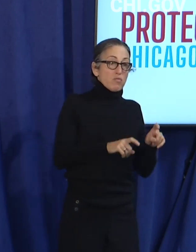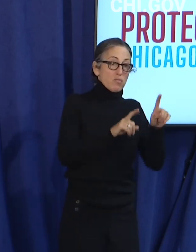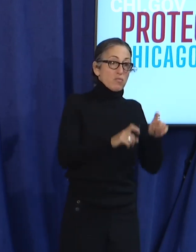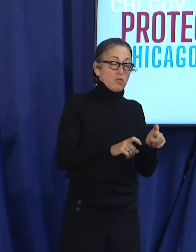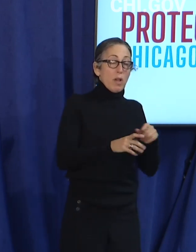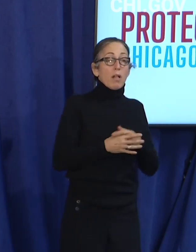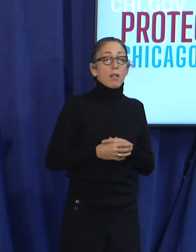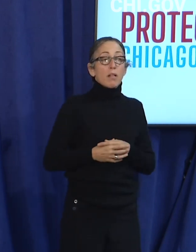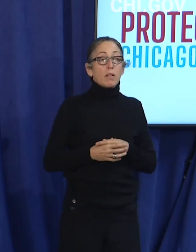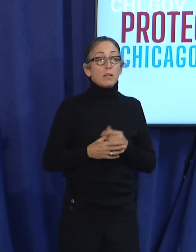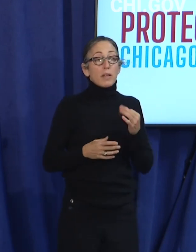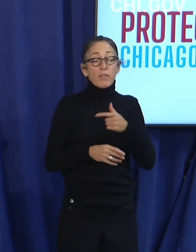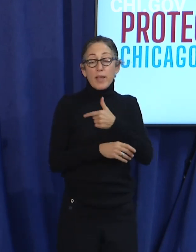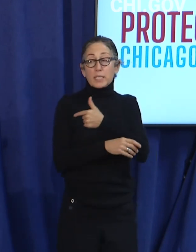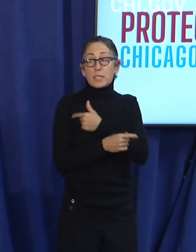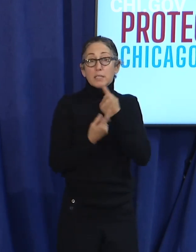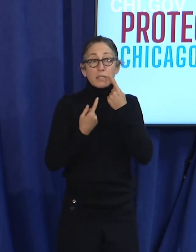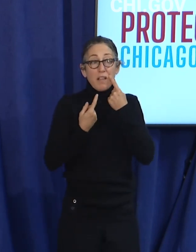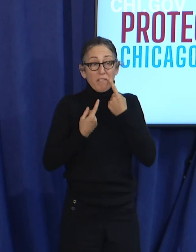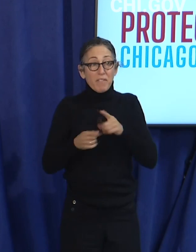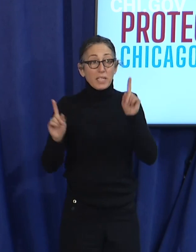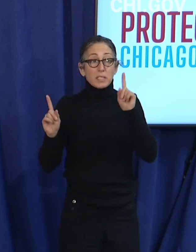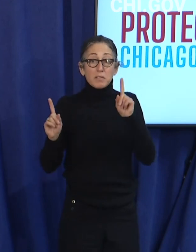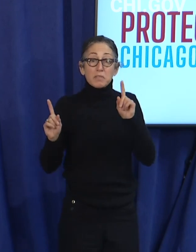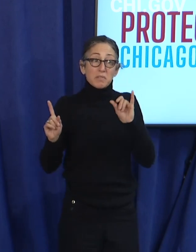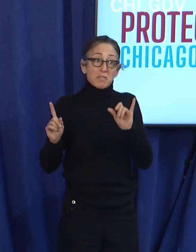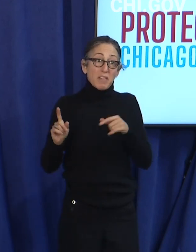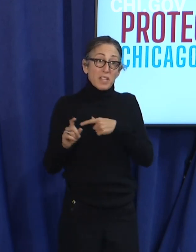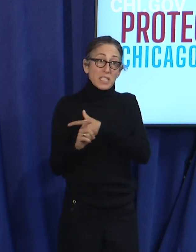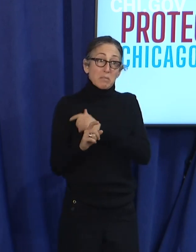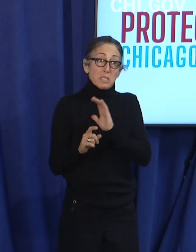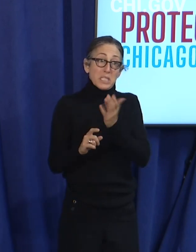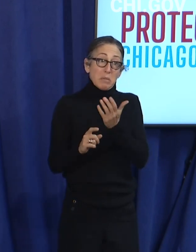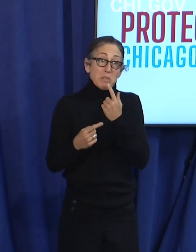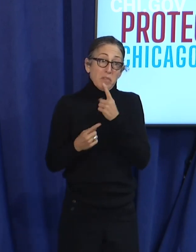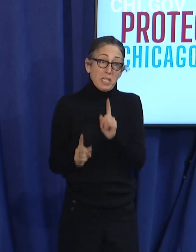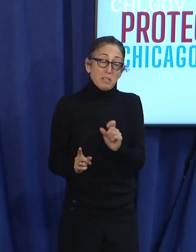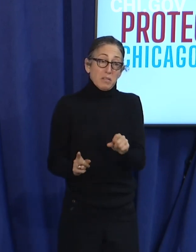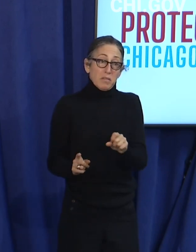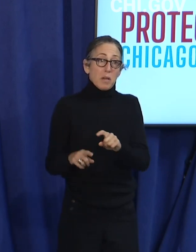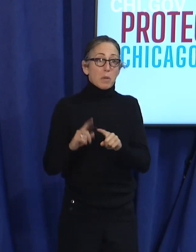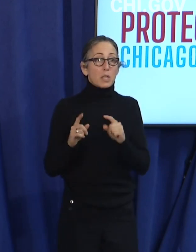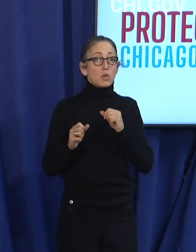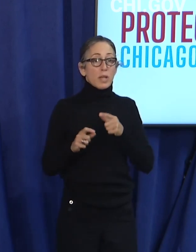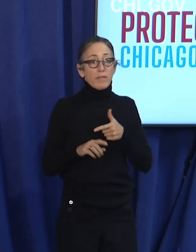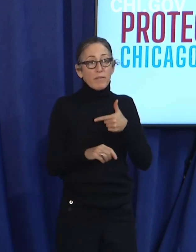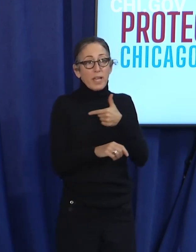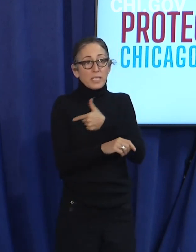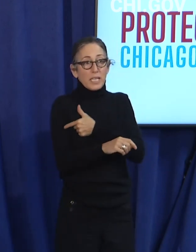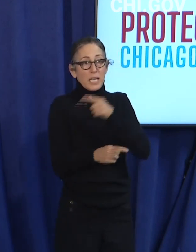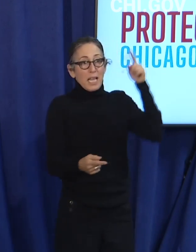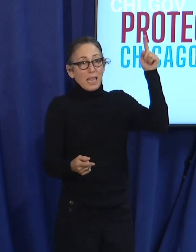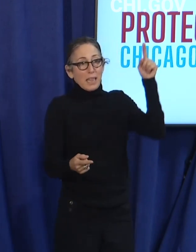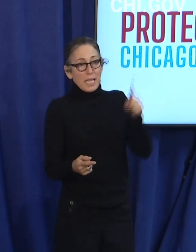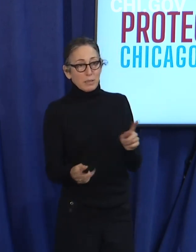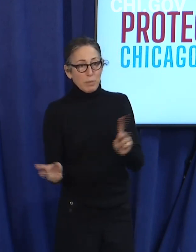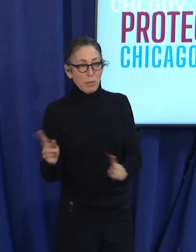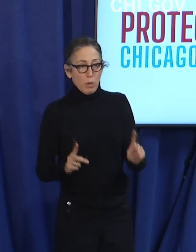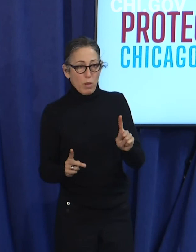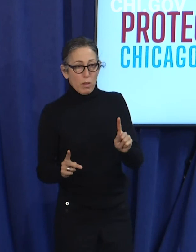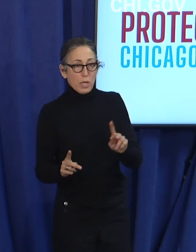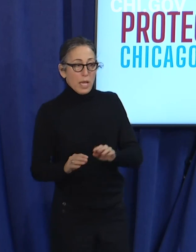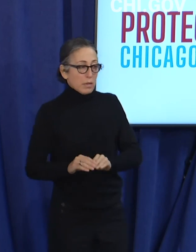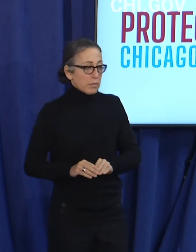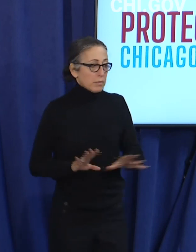vaccine that's very effective, like this one seems to be, you can vaccinate somewhat less of the population, as opposed to if you have more to start to get to that herd